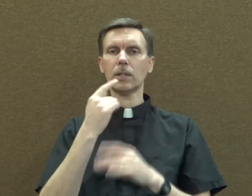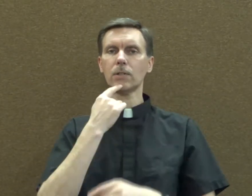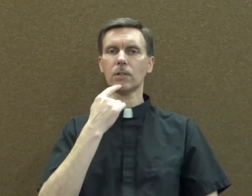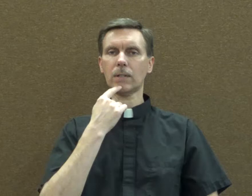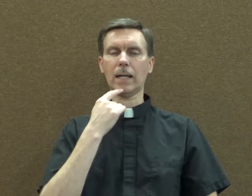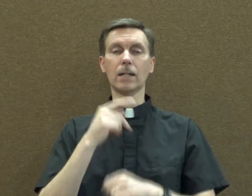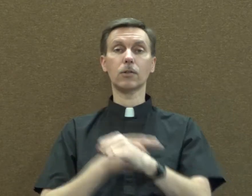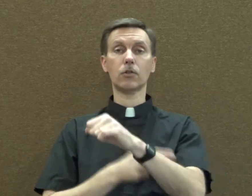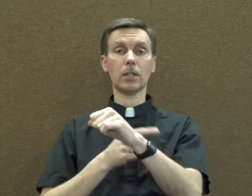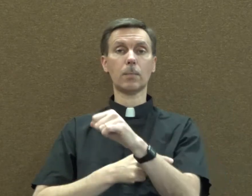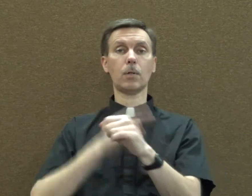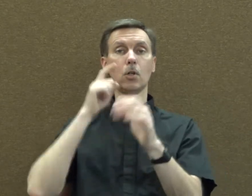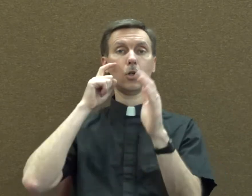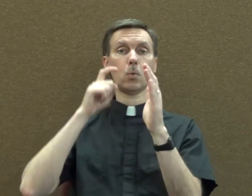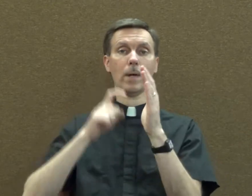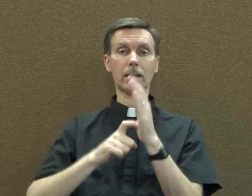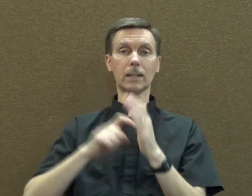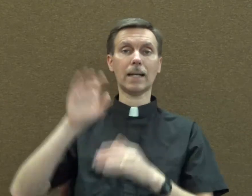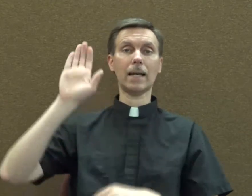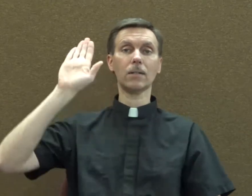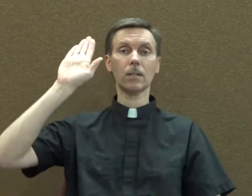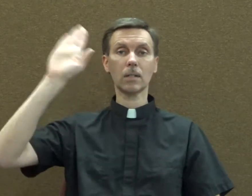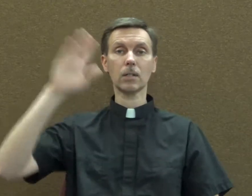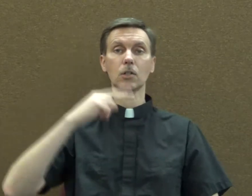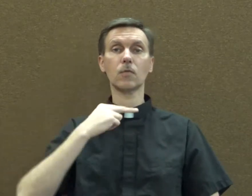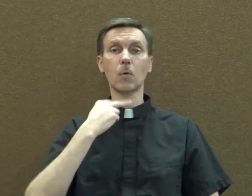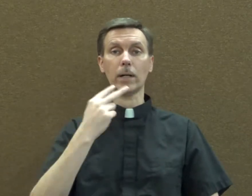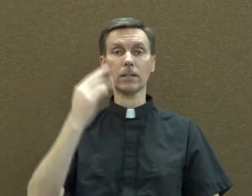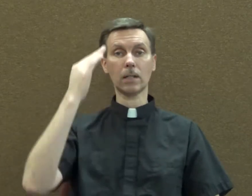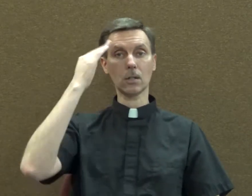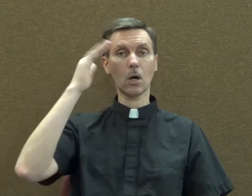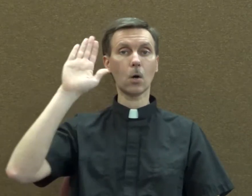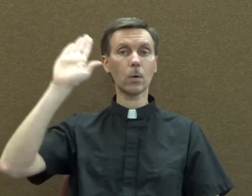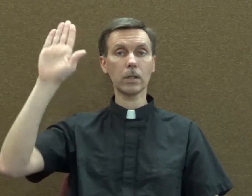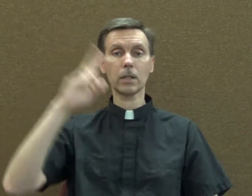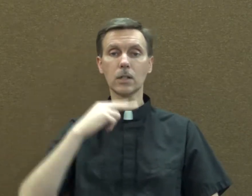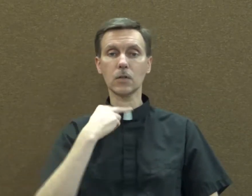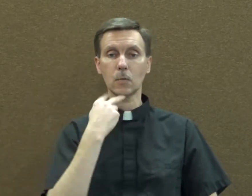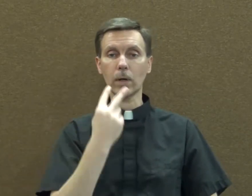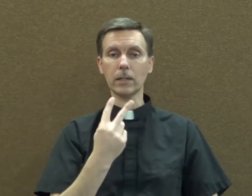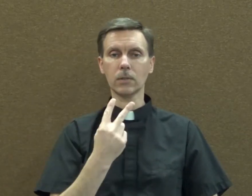Jesus said the sheep recognize His voice and know His voice.